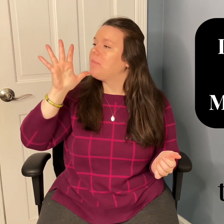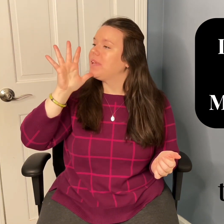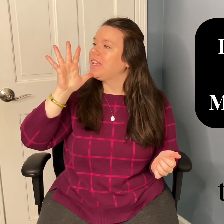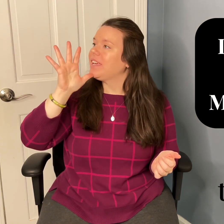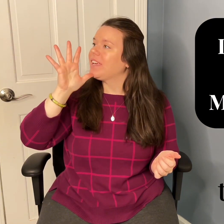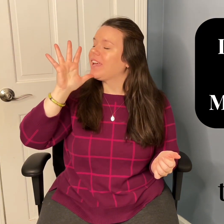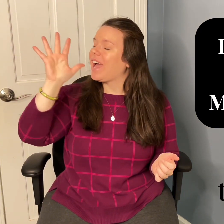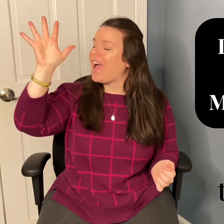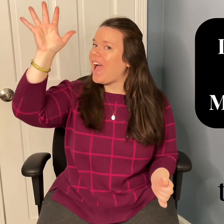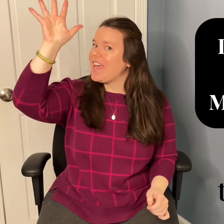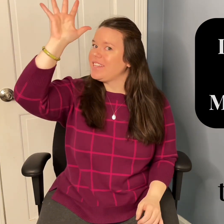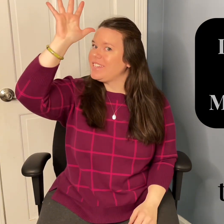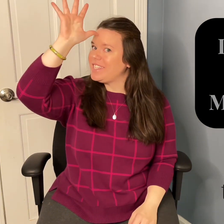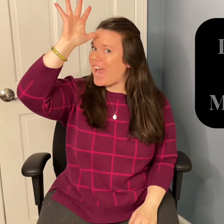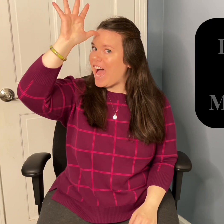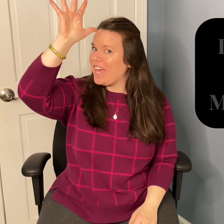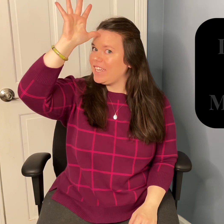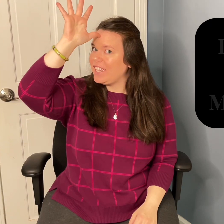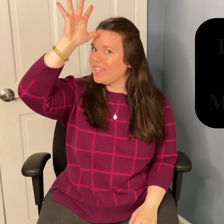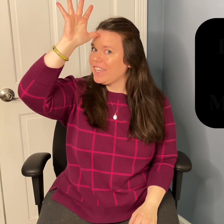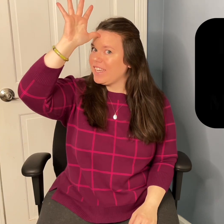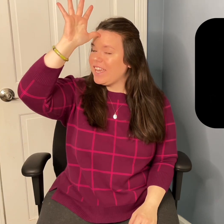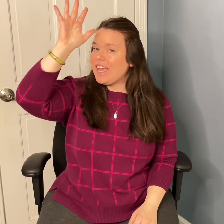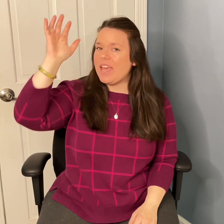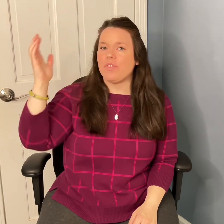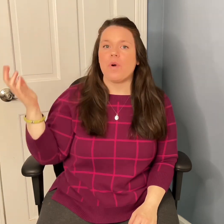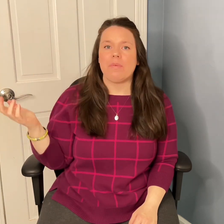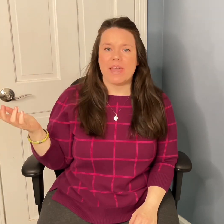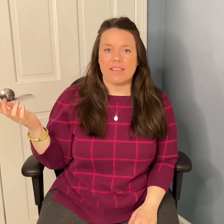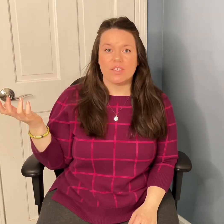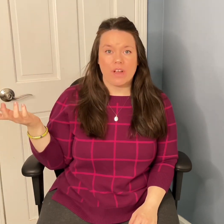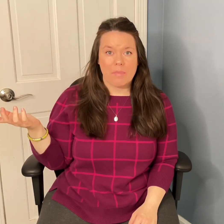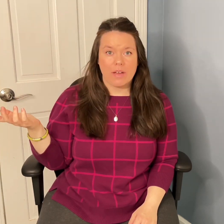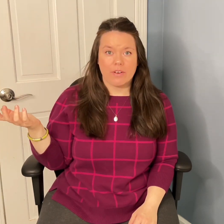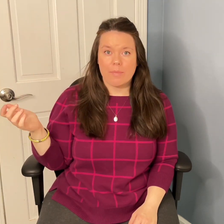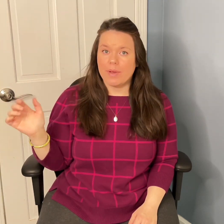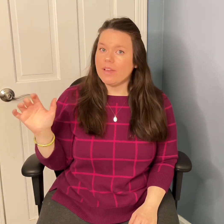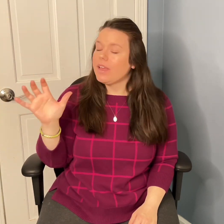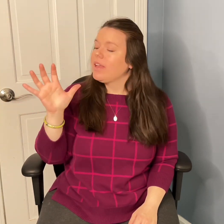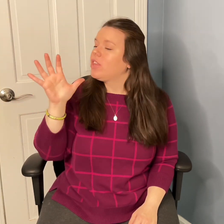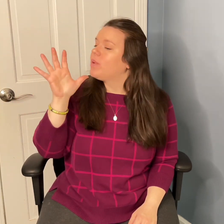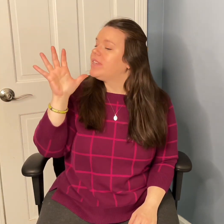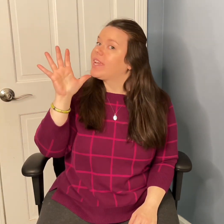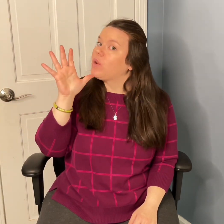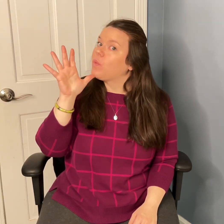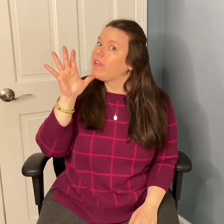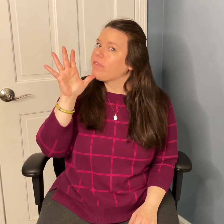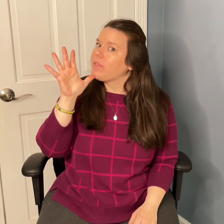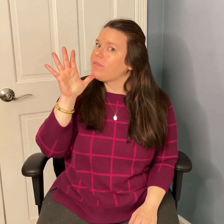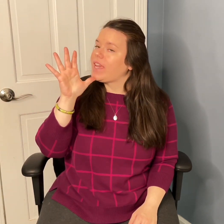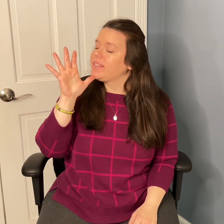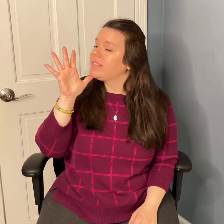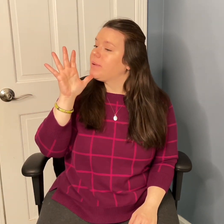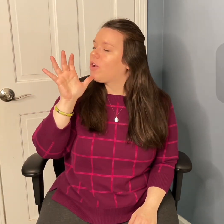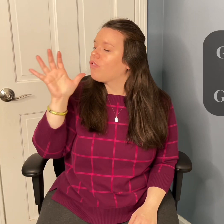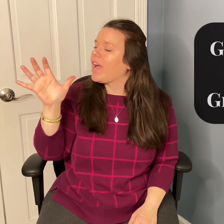Mommy and daddy. If you want to make this grandma and grandpa, you would take it away from the face.